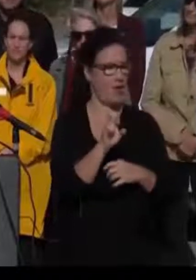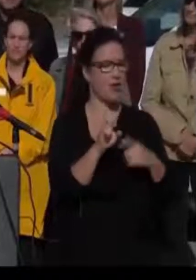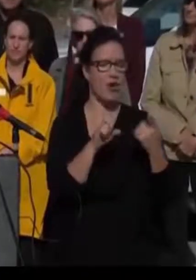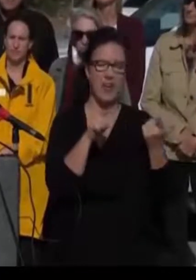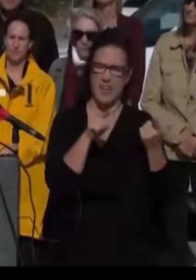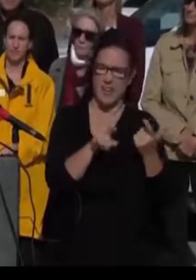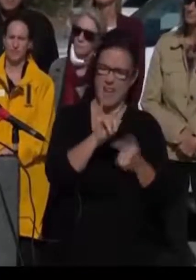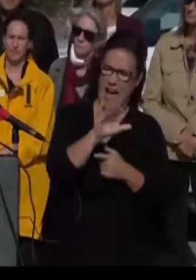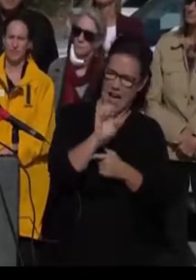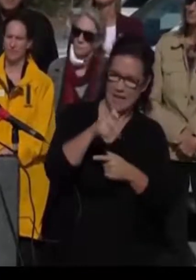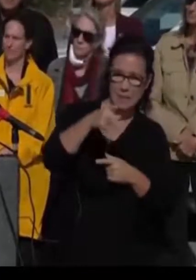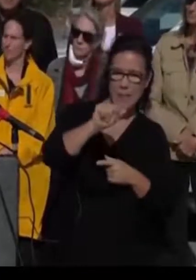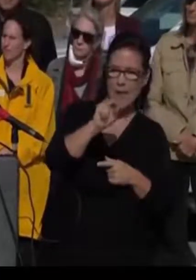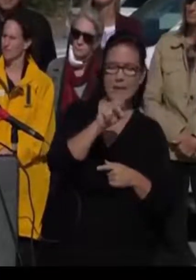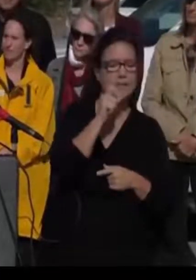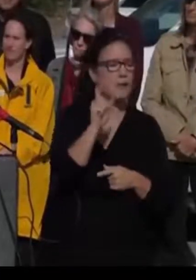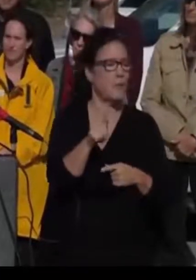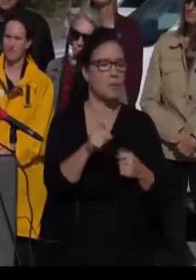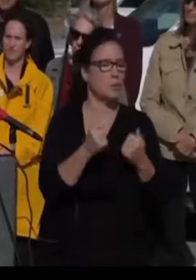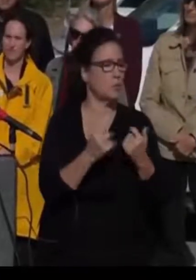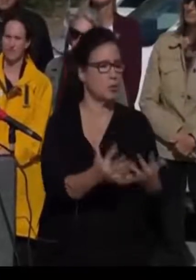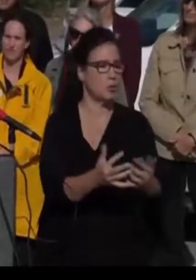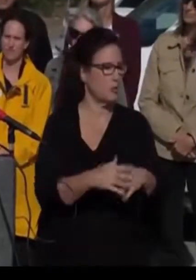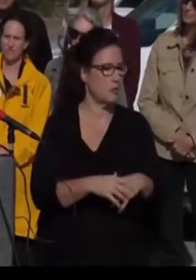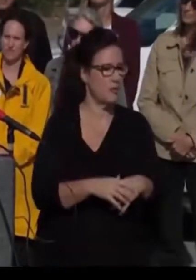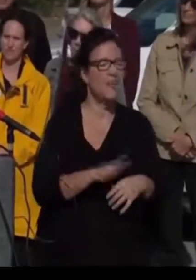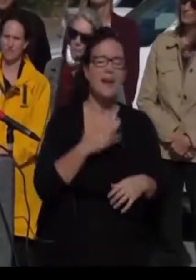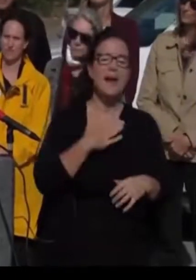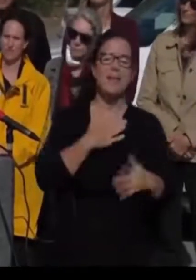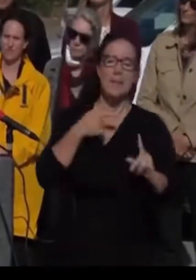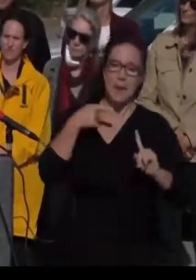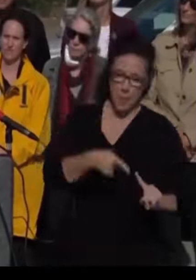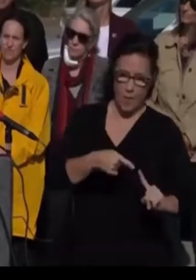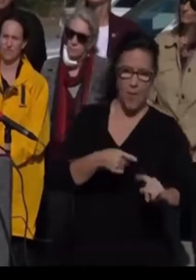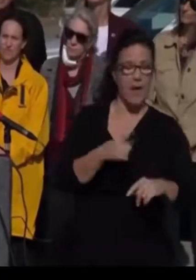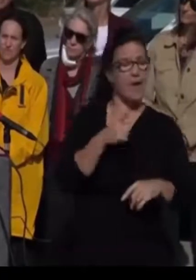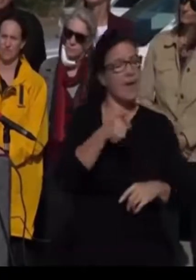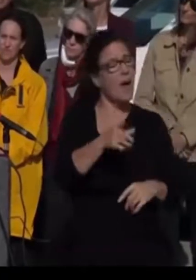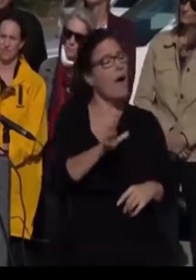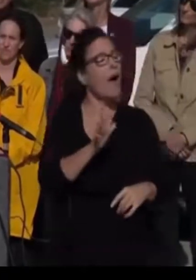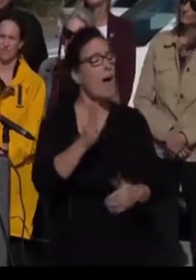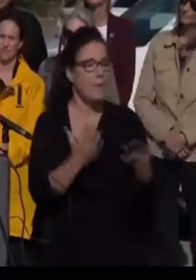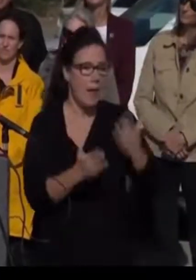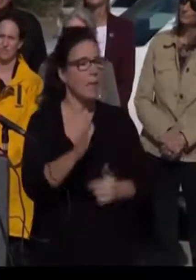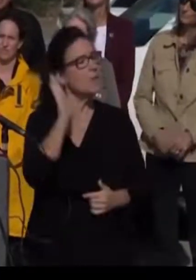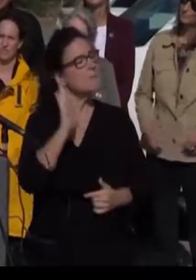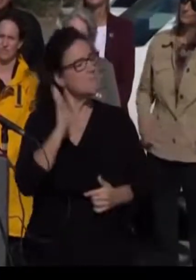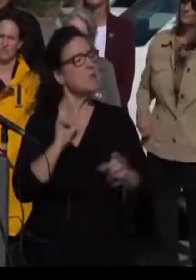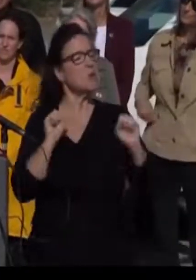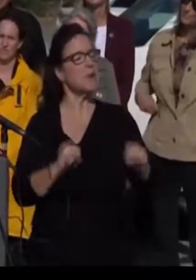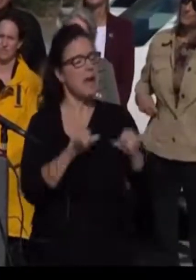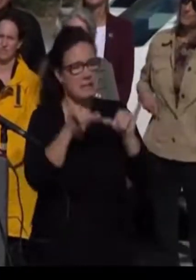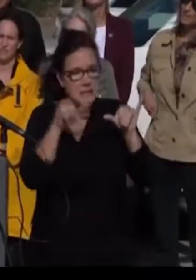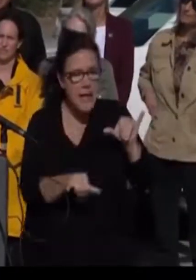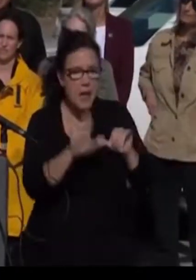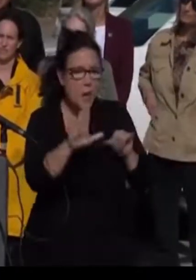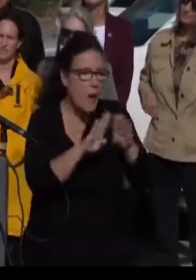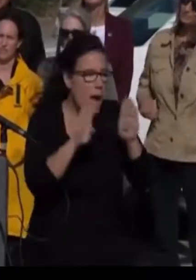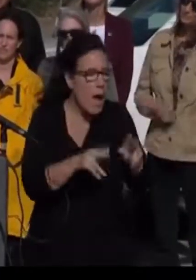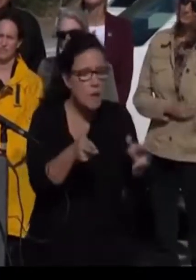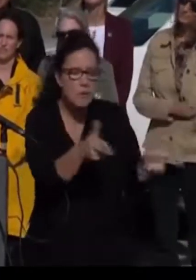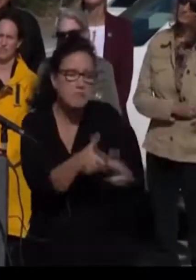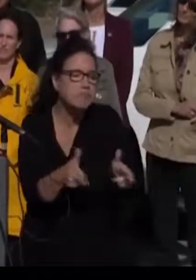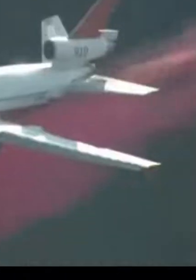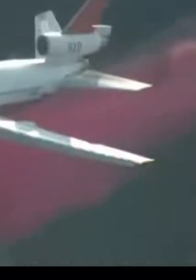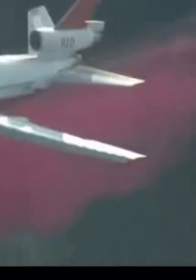maybe 10 or 20 years ago, you stayed in your homes when there was a fire and you were able to protect them. Governor Brown said it last year